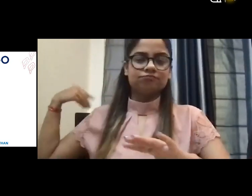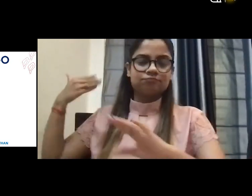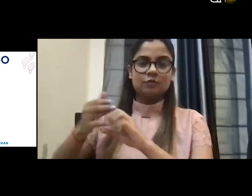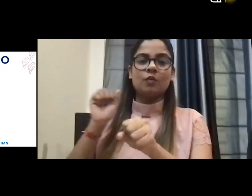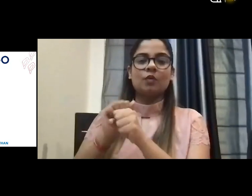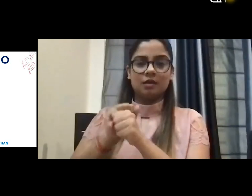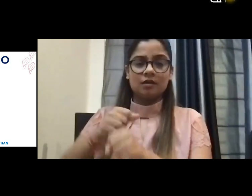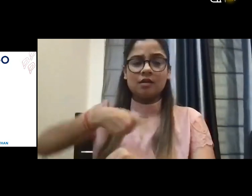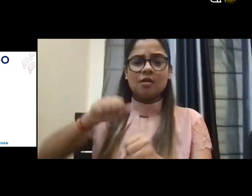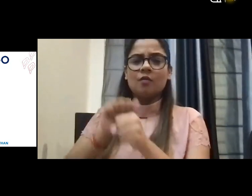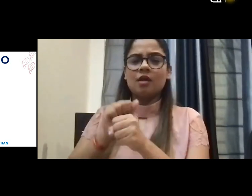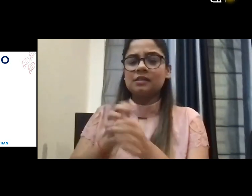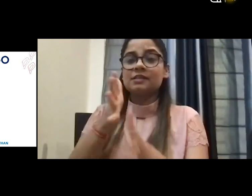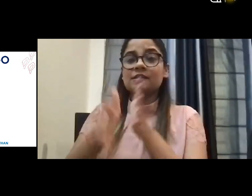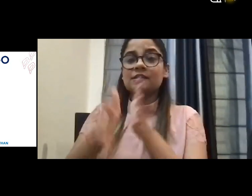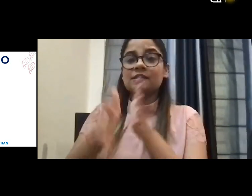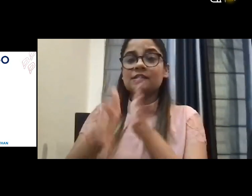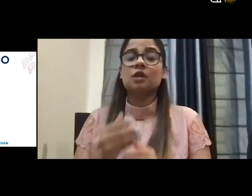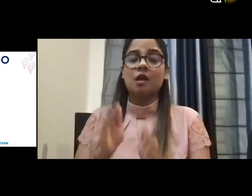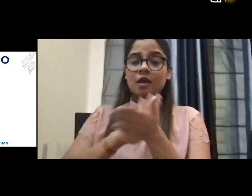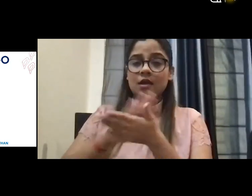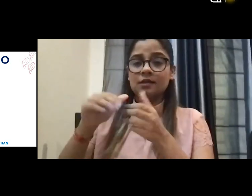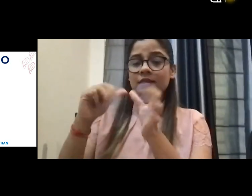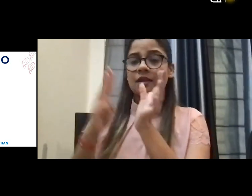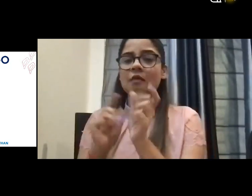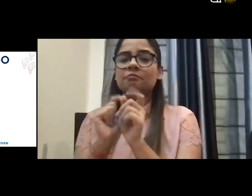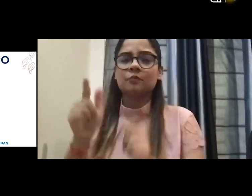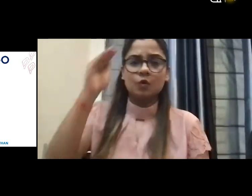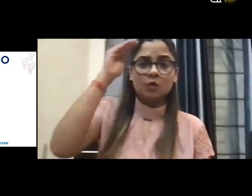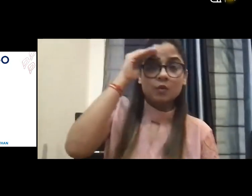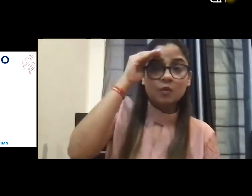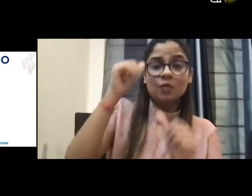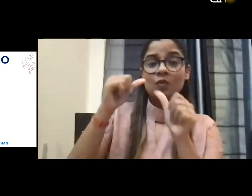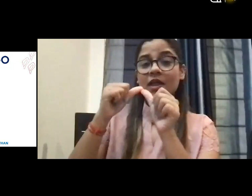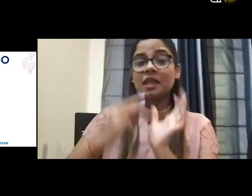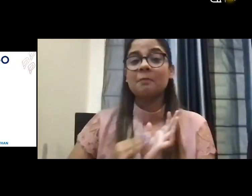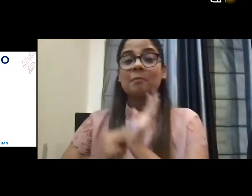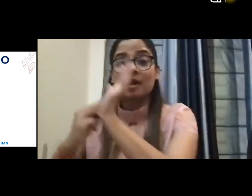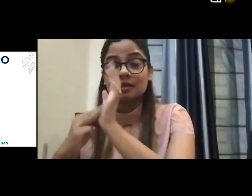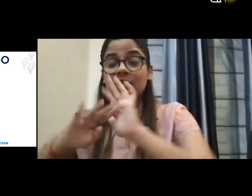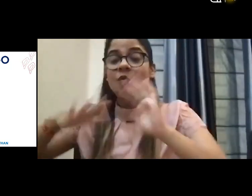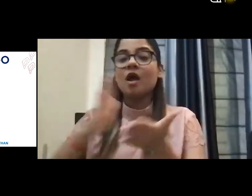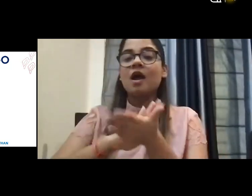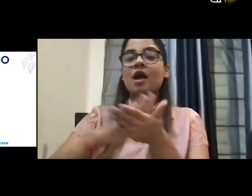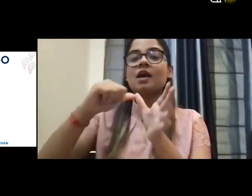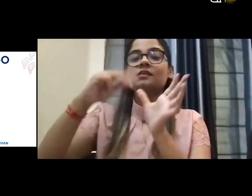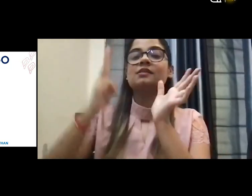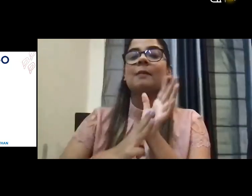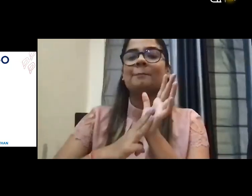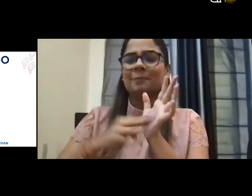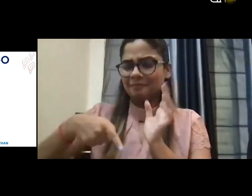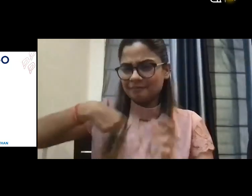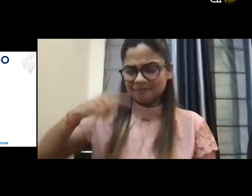in the deaf community, we're all working together, and we're all working, and we in the HAM team, we were using